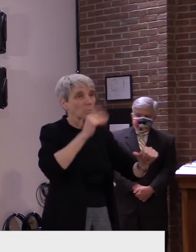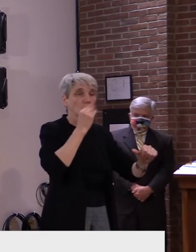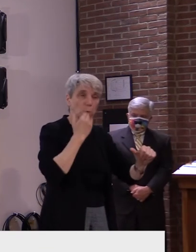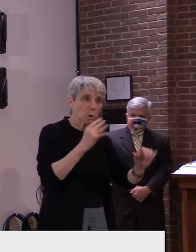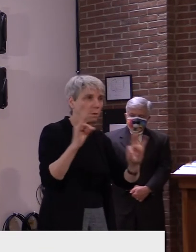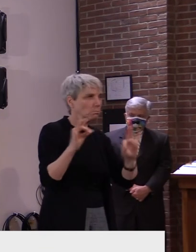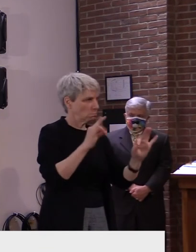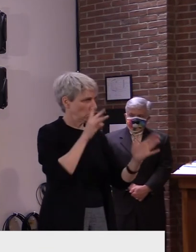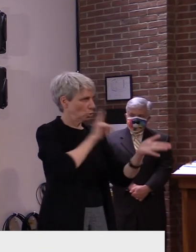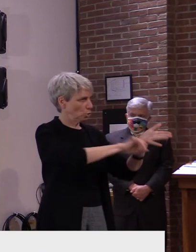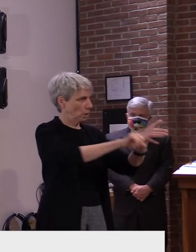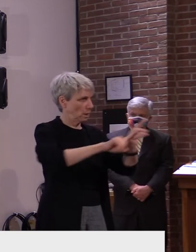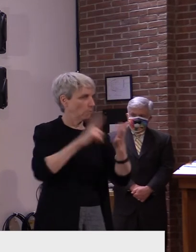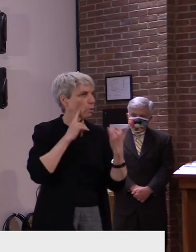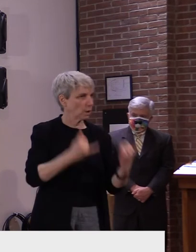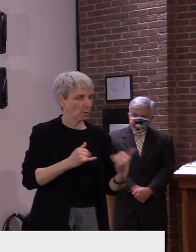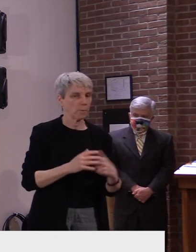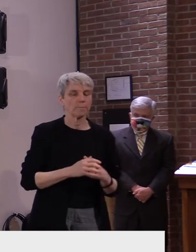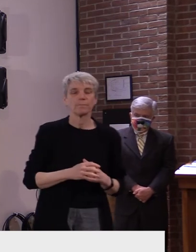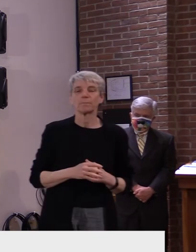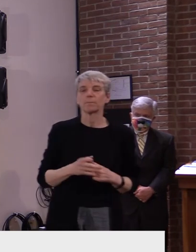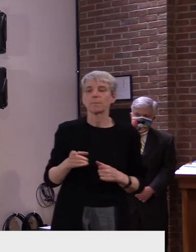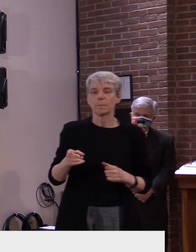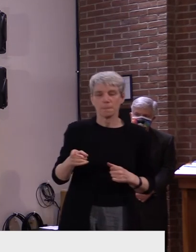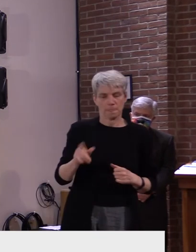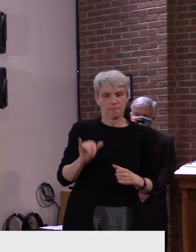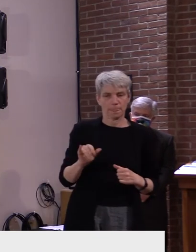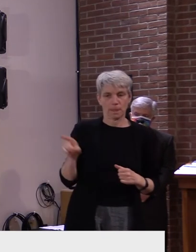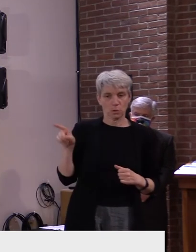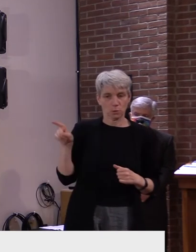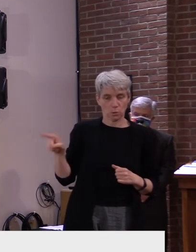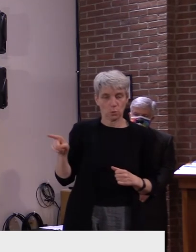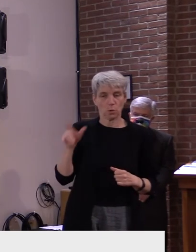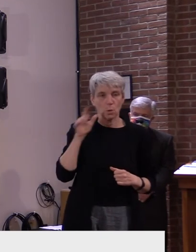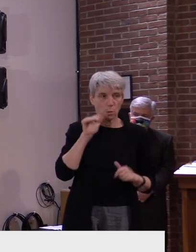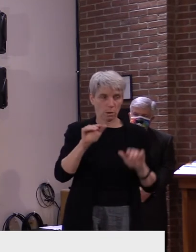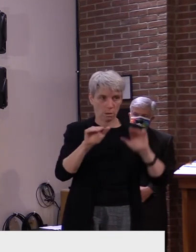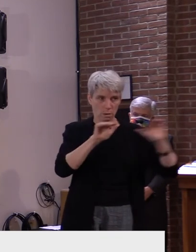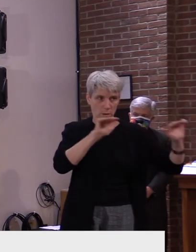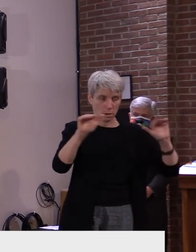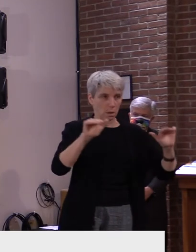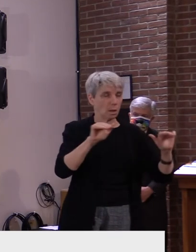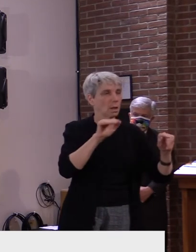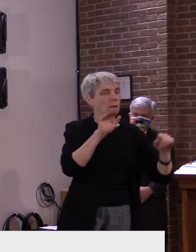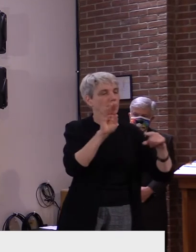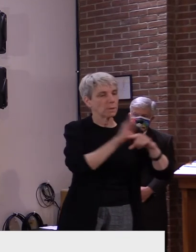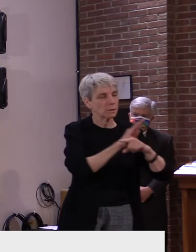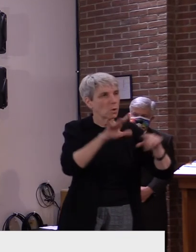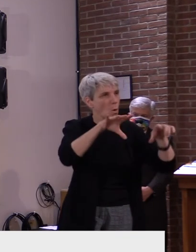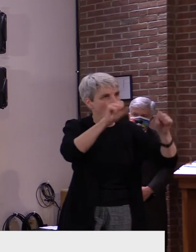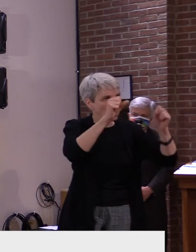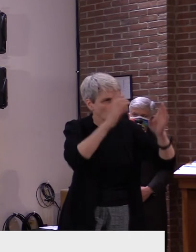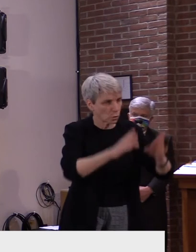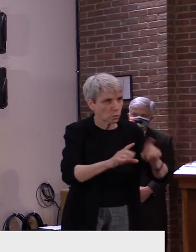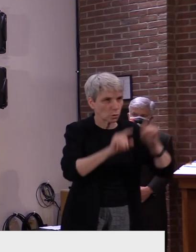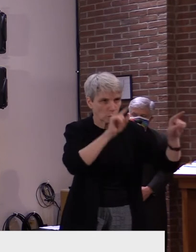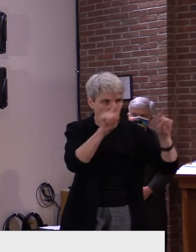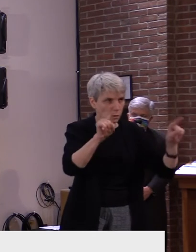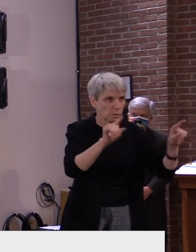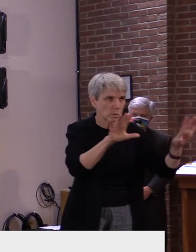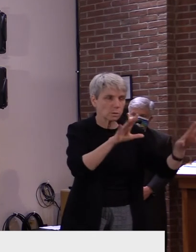all right but you're talking to the to the restaurant and bar and lodging owners themselves not the individuals who